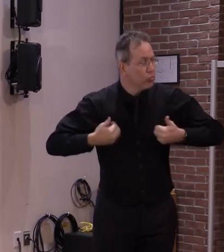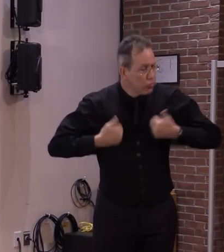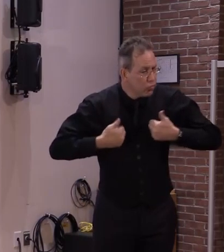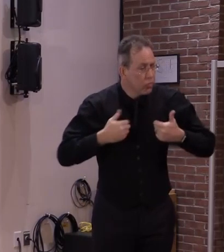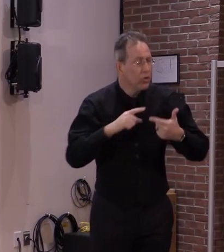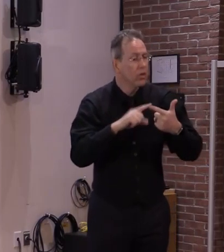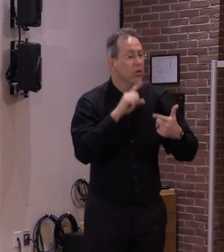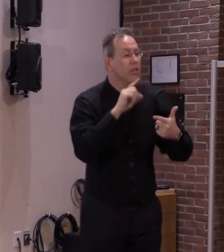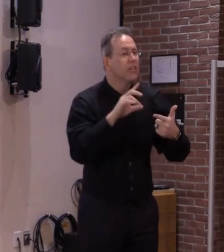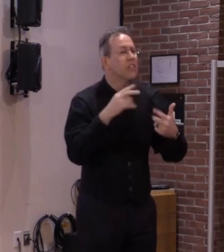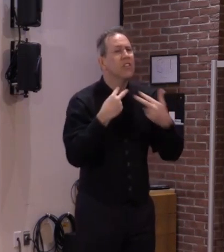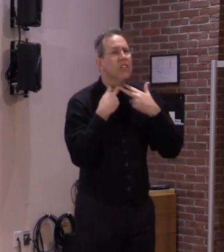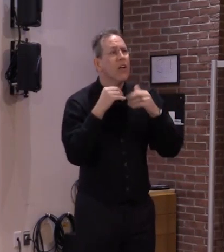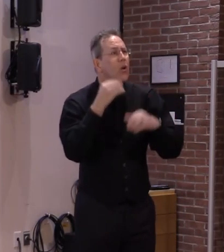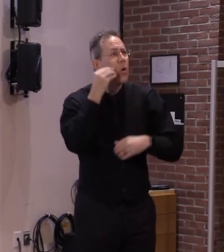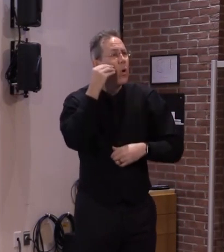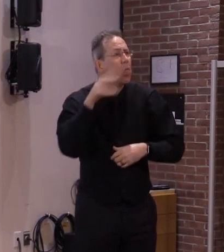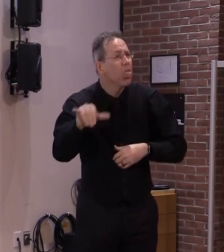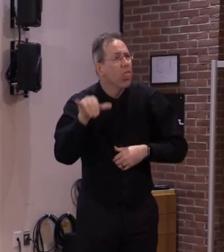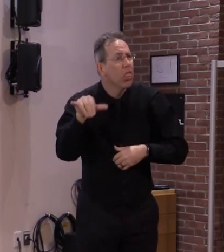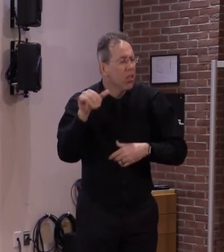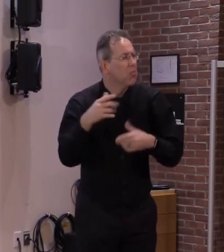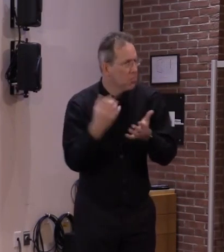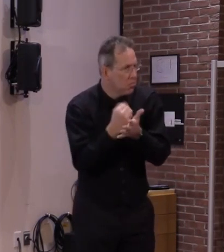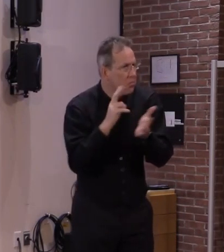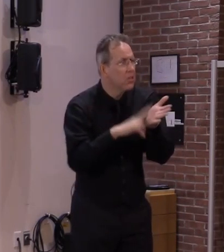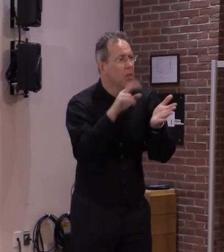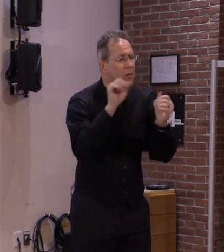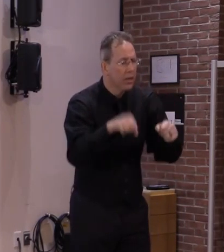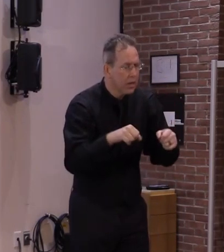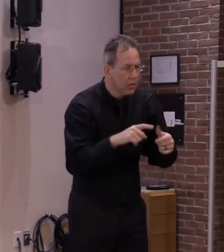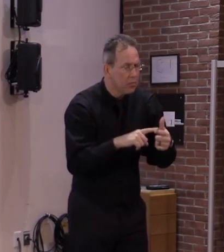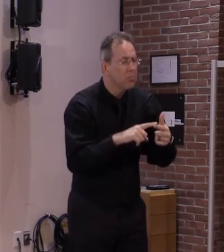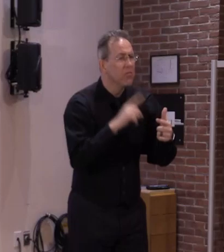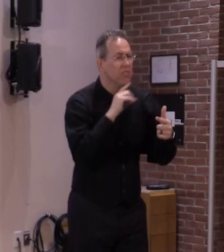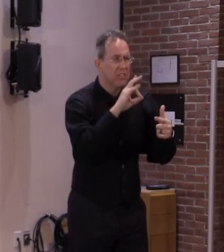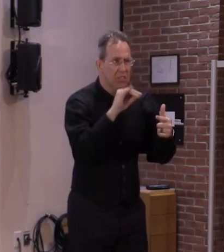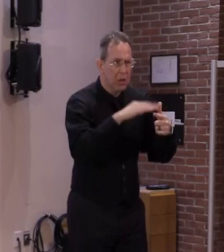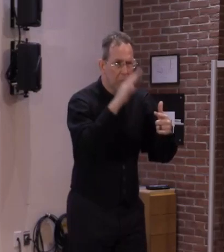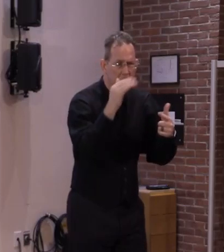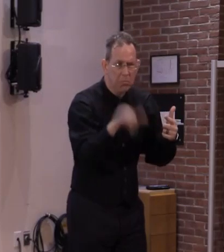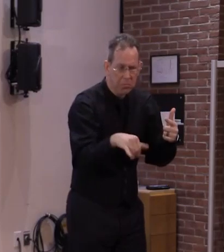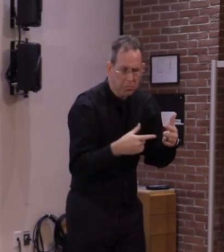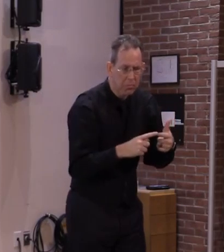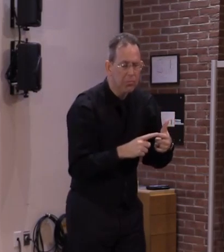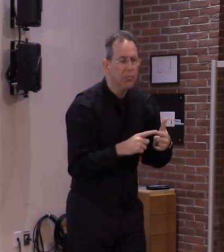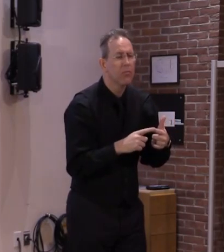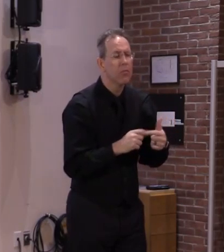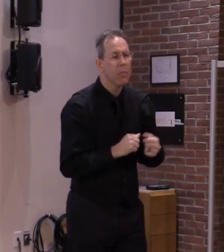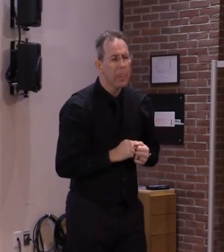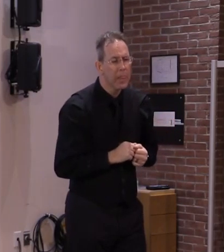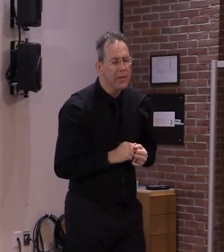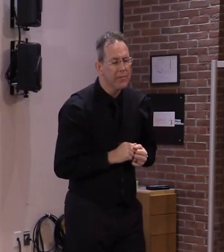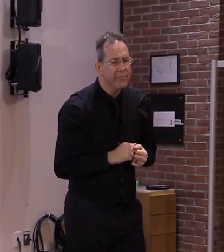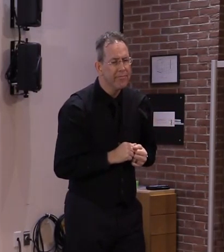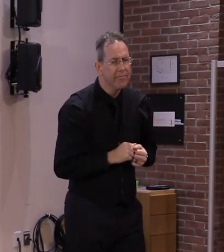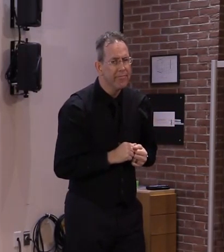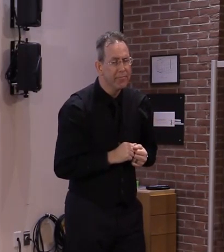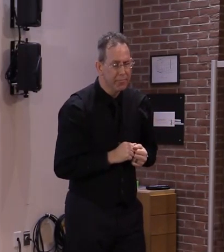current phase three, which is the 70 years old and older that I just talked about, really fairly